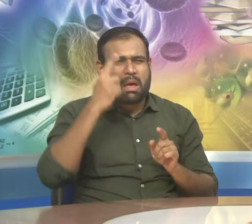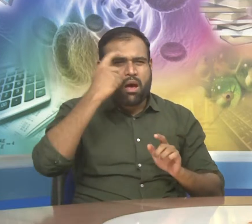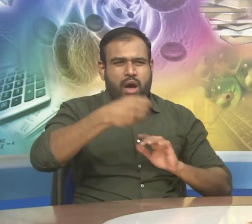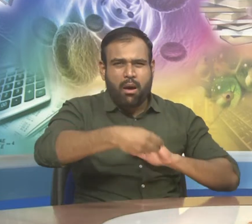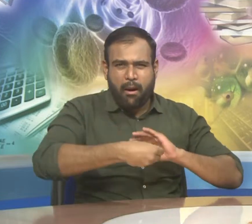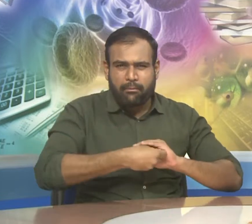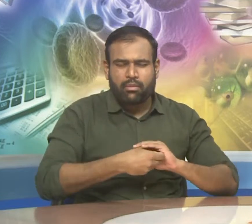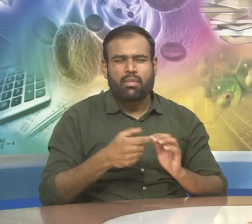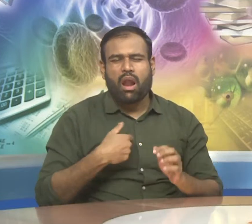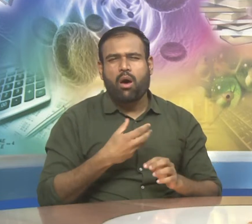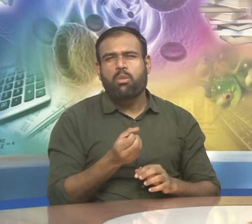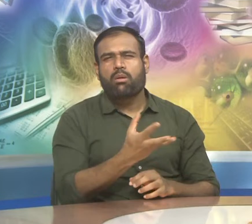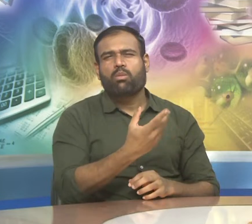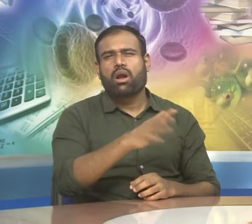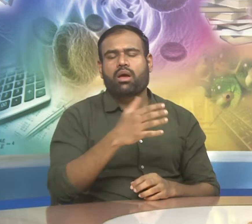It means